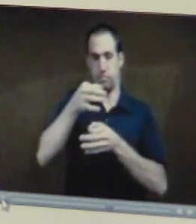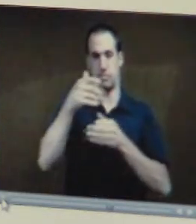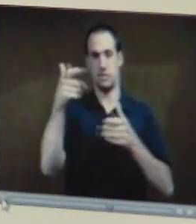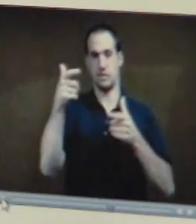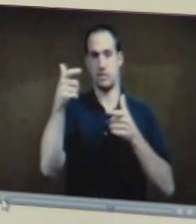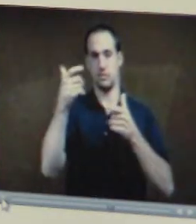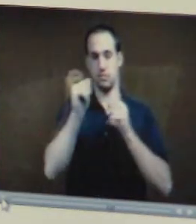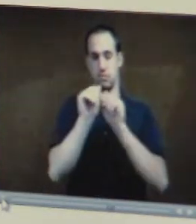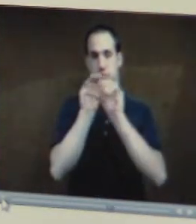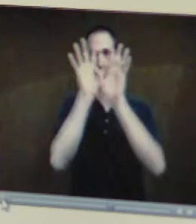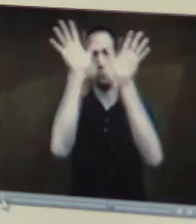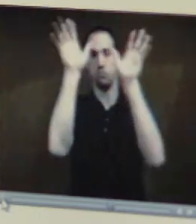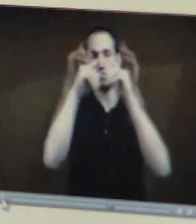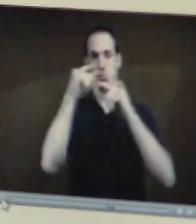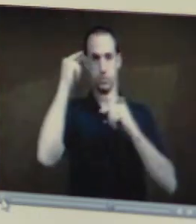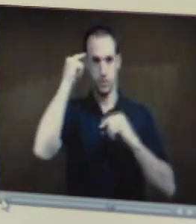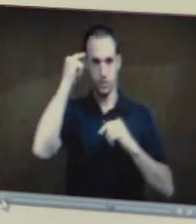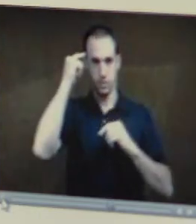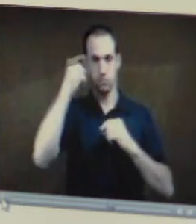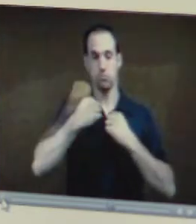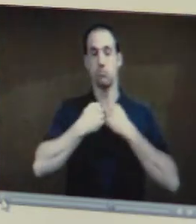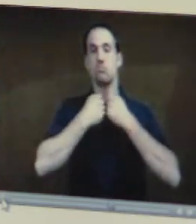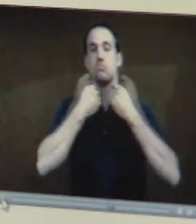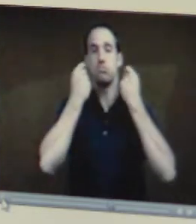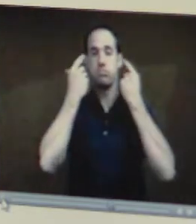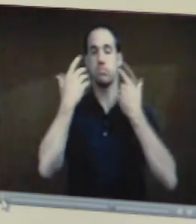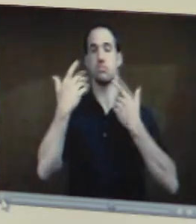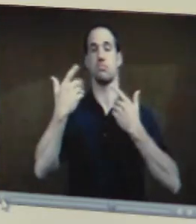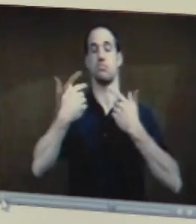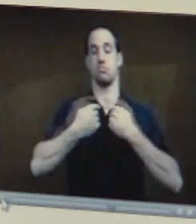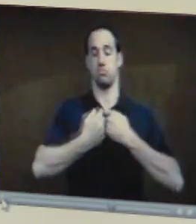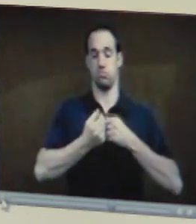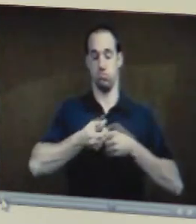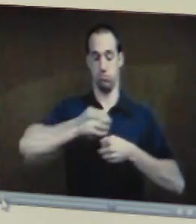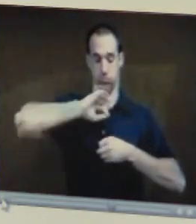It goes through the aorta, which is the biggest artery.